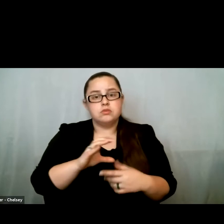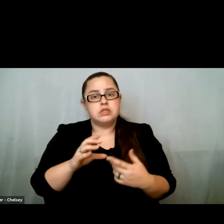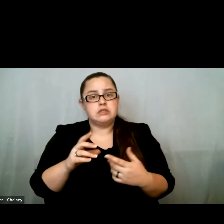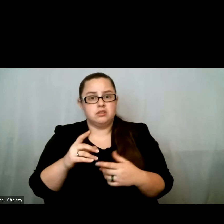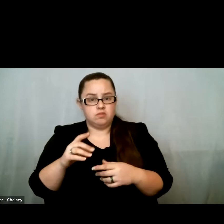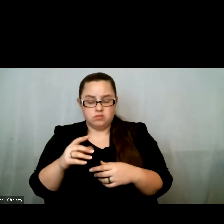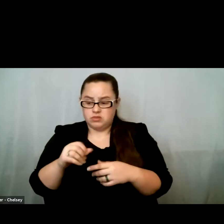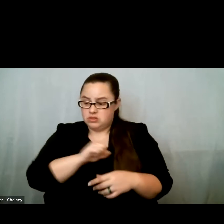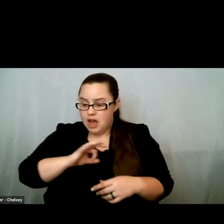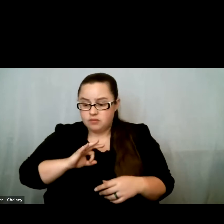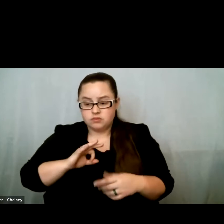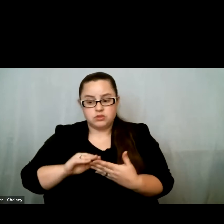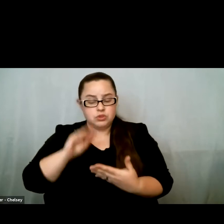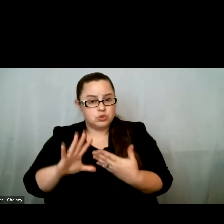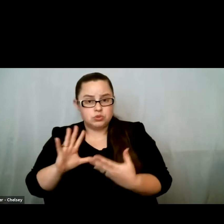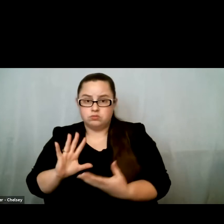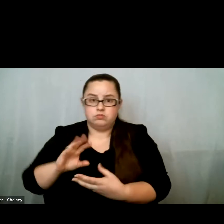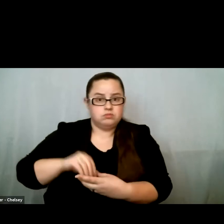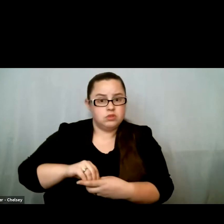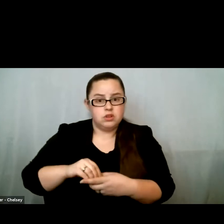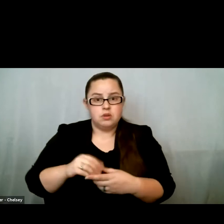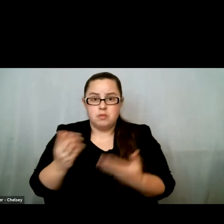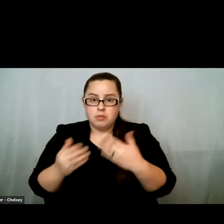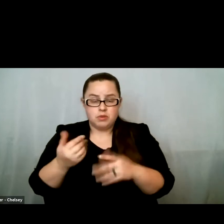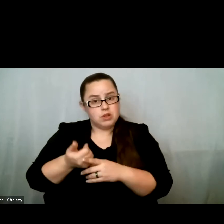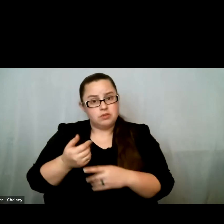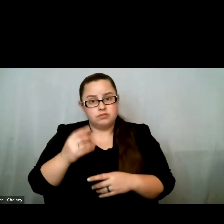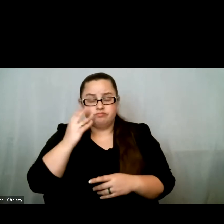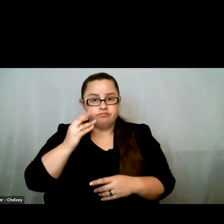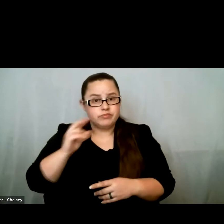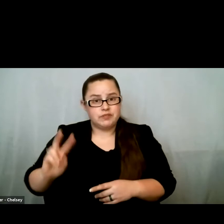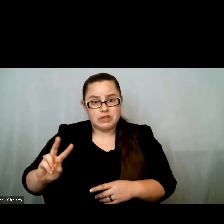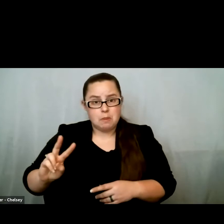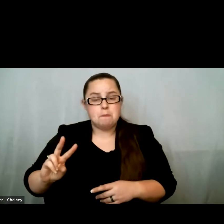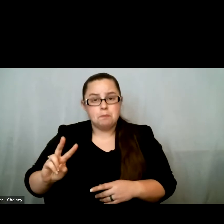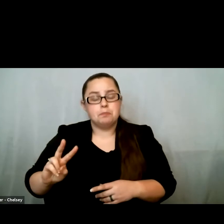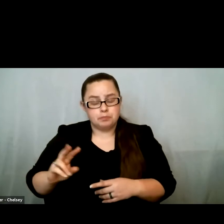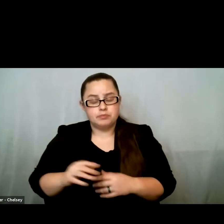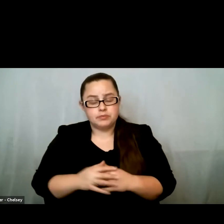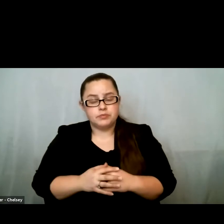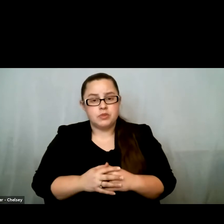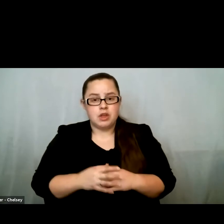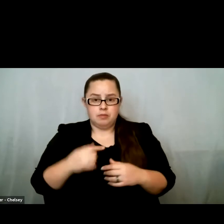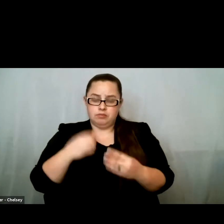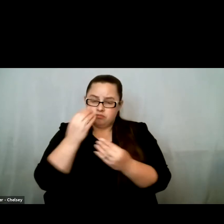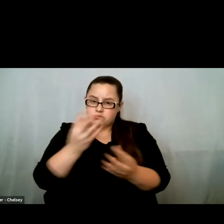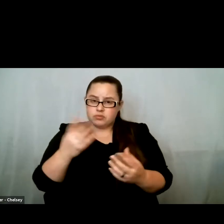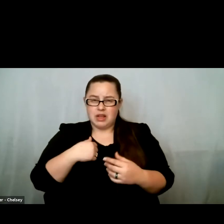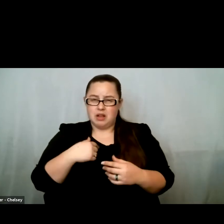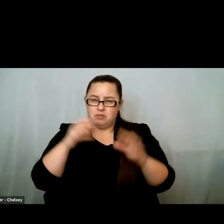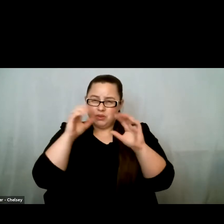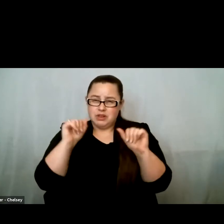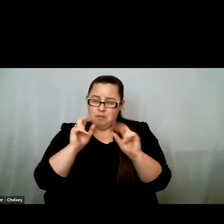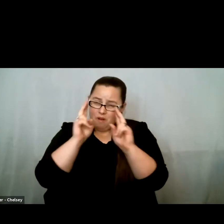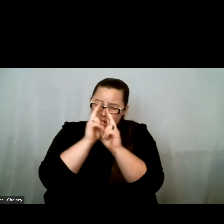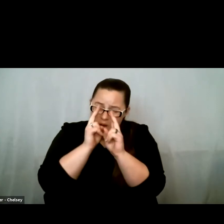students are possible victim of these. And I just want to tell you, as your president, I'm honored to stand with you today